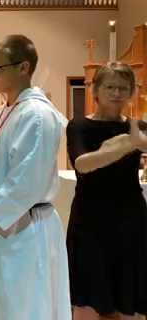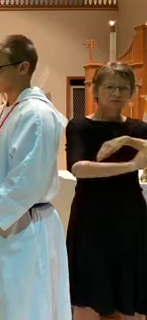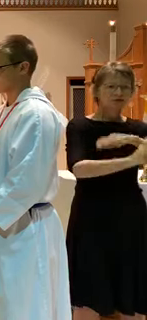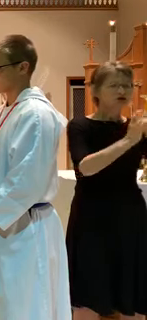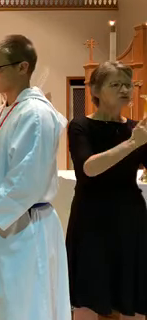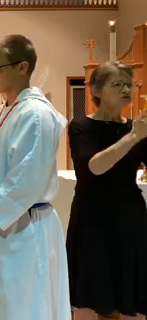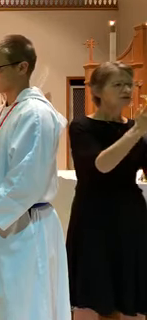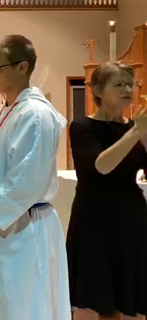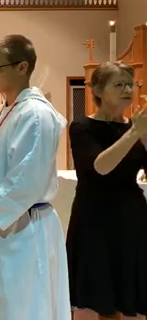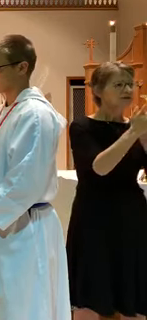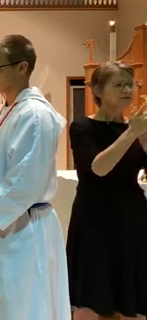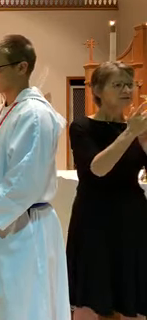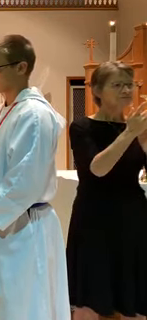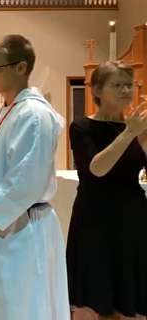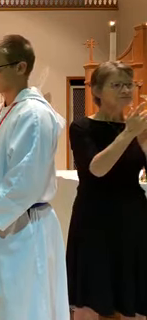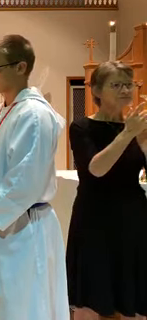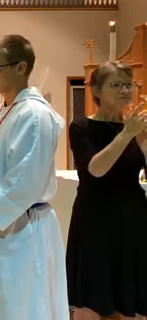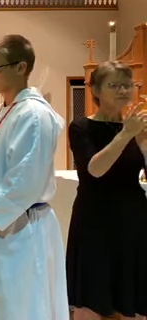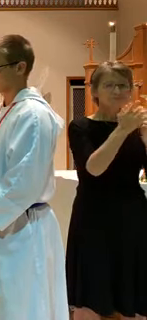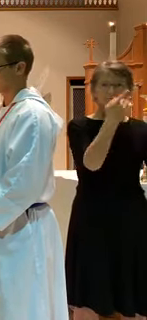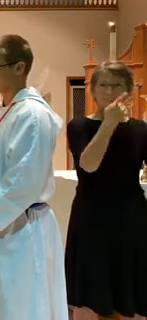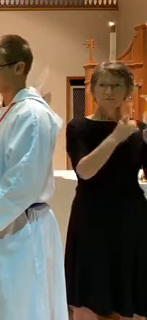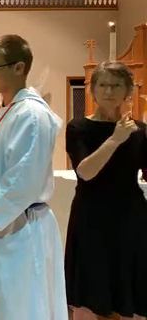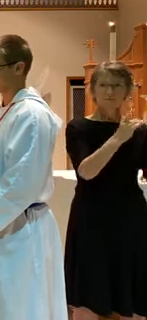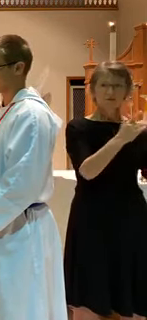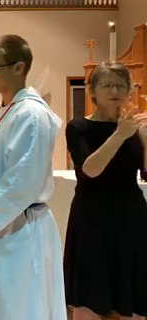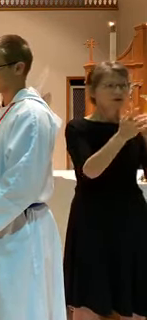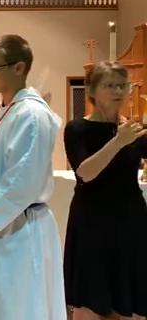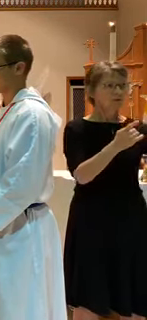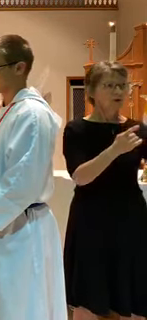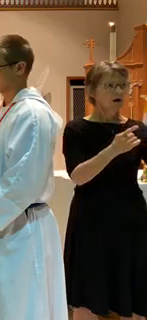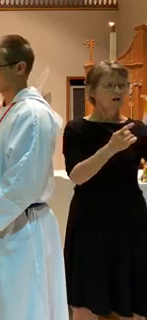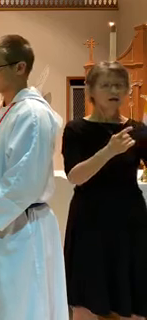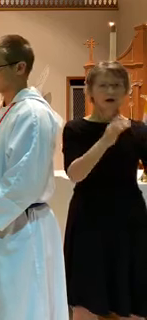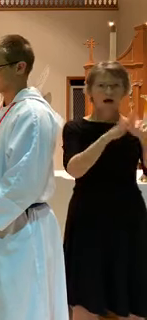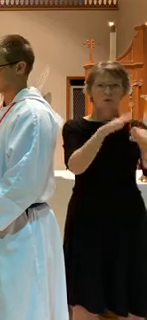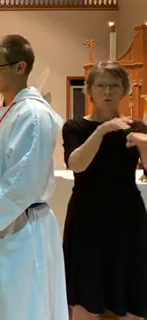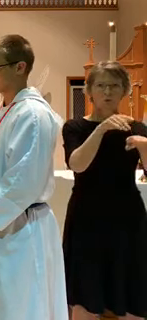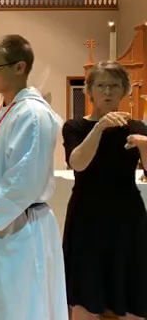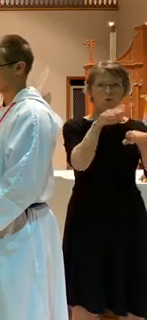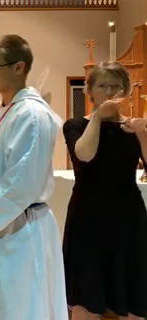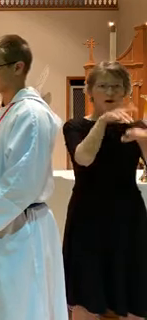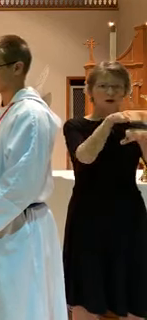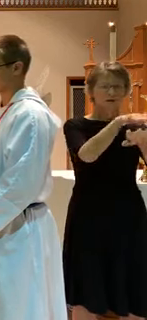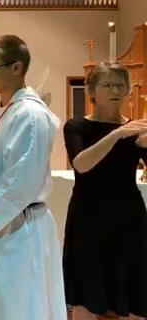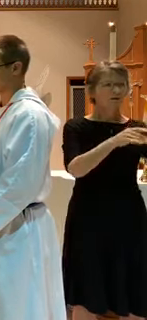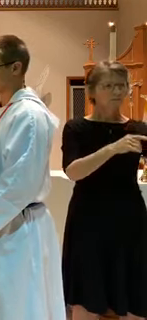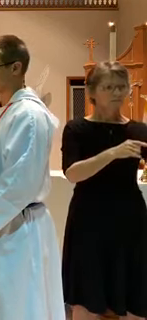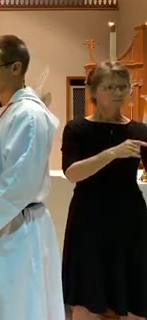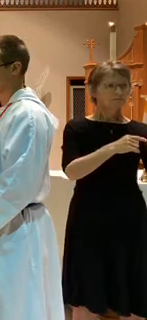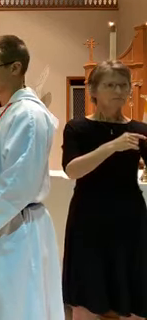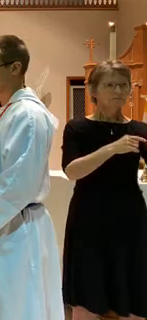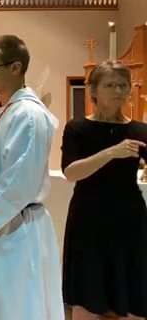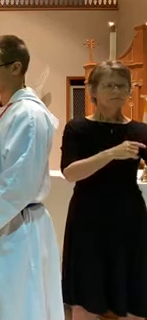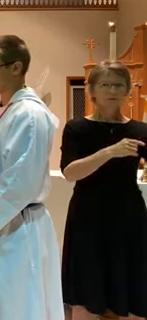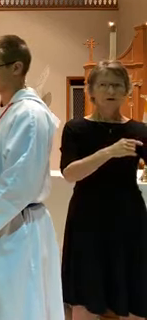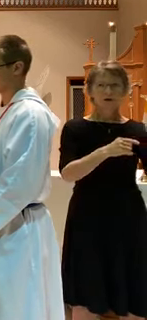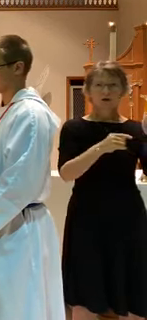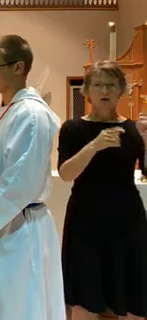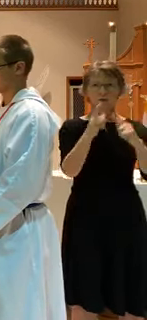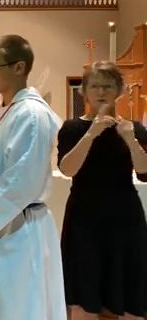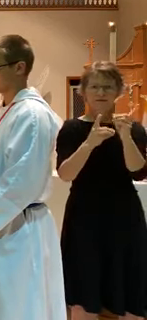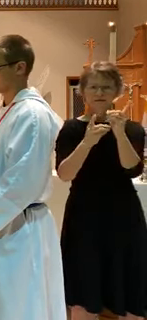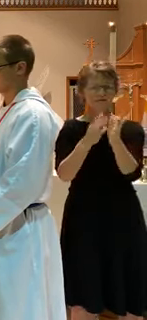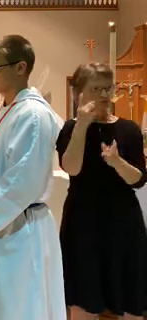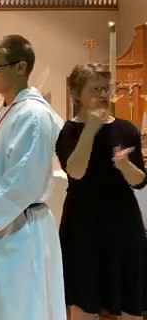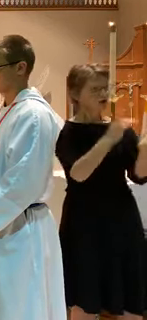he came toward them walking on the sea. When the disciples saw him walking on the sea, they were